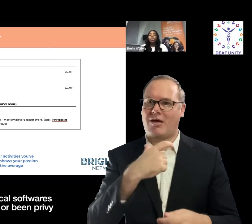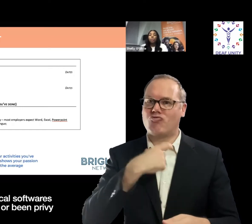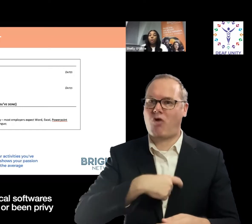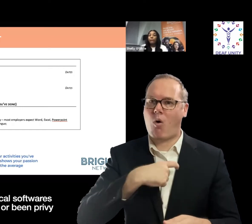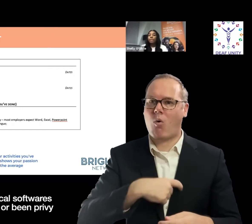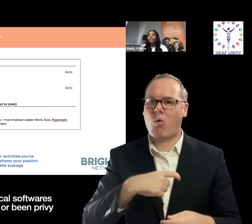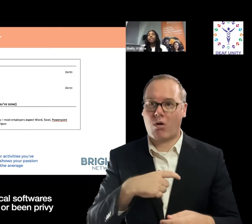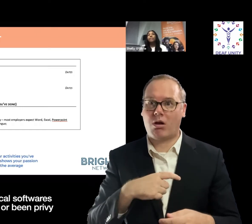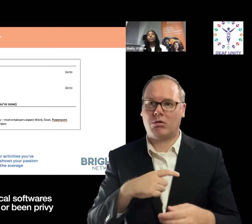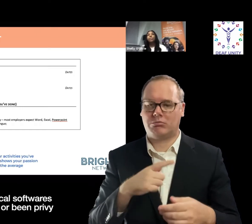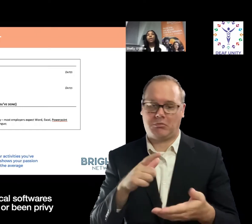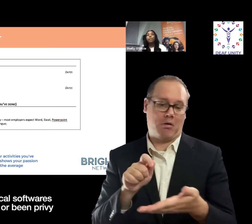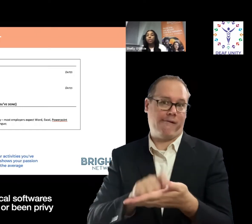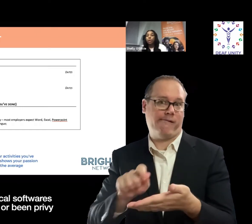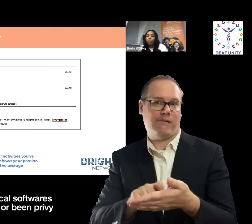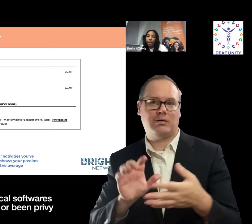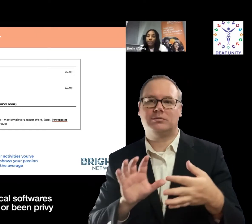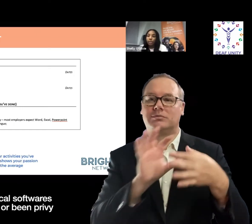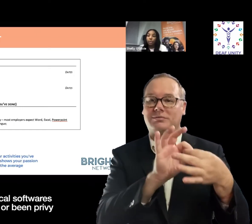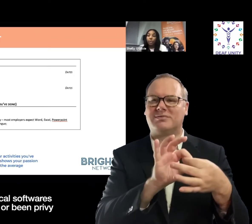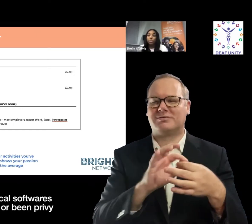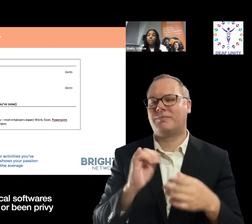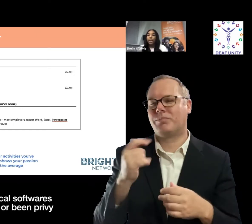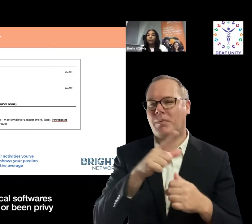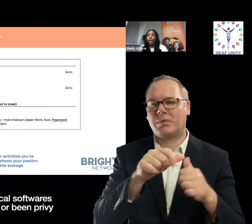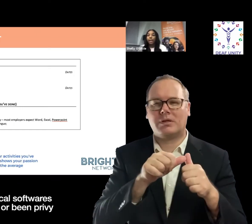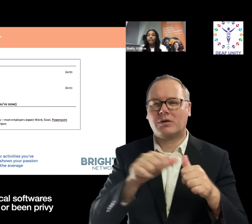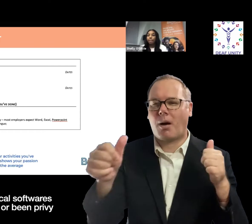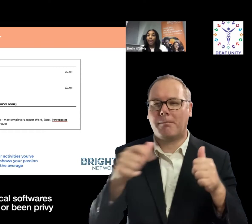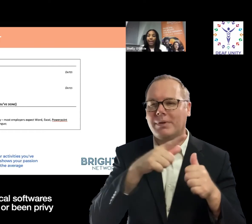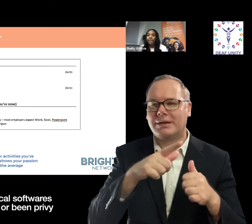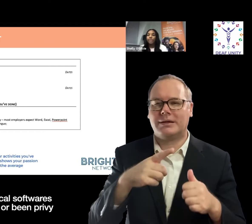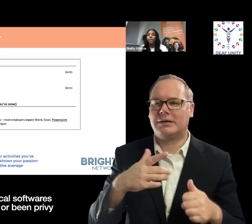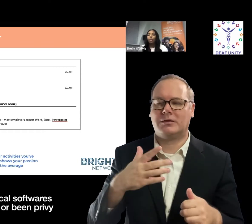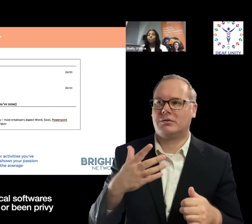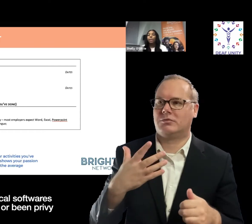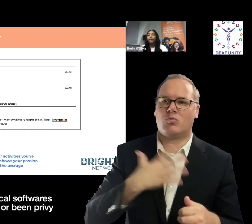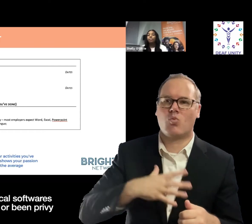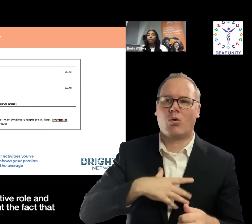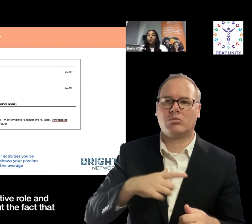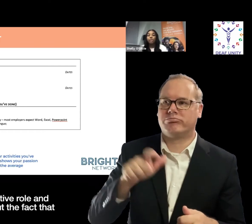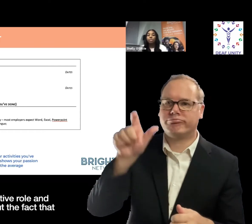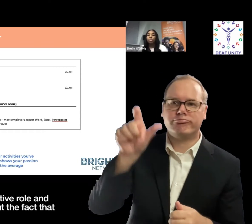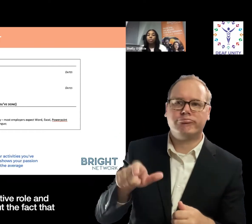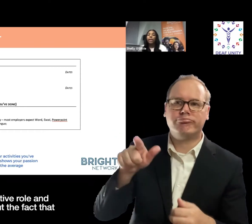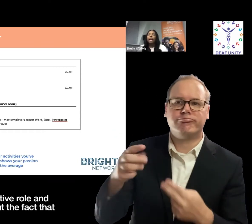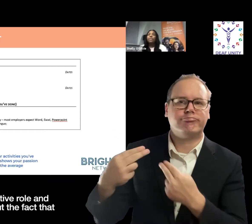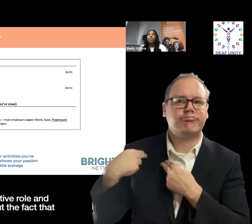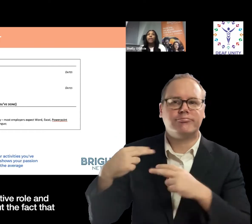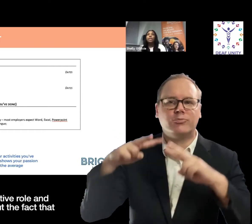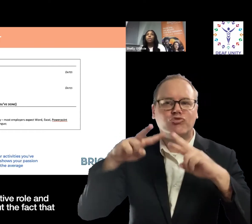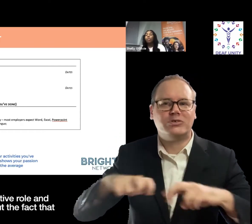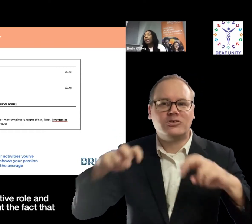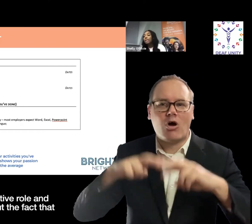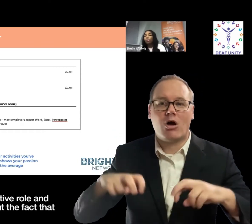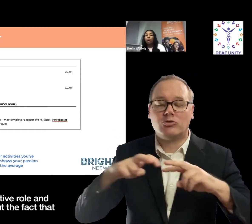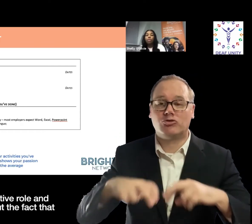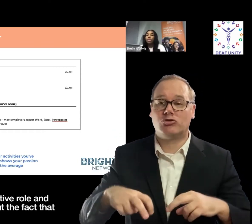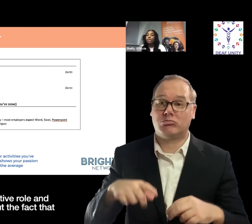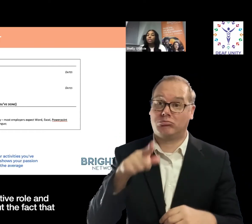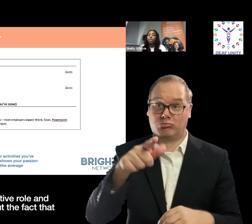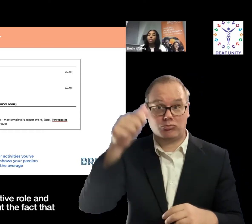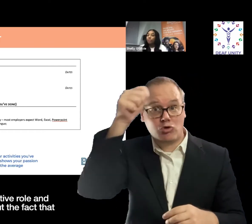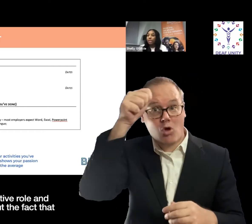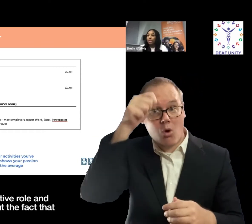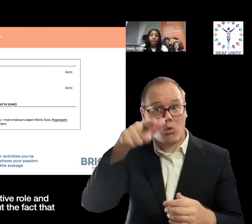something, talk about the statistical softwares that you've used and had access to or been privy to before. If you're going into a creative role